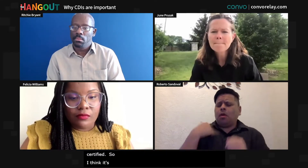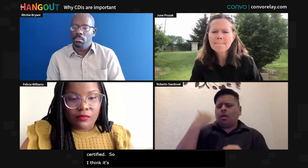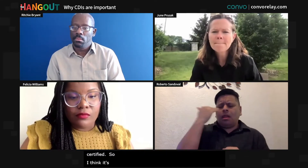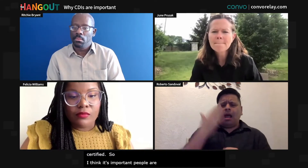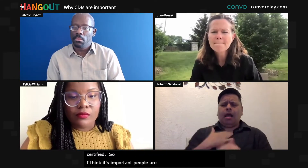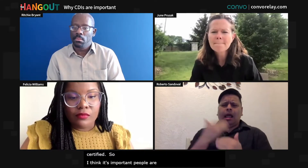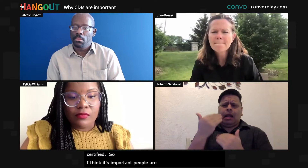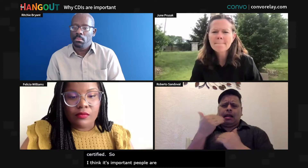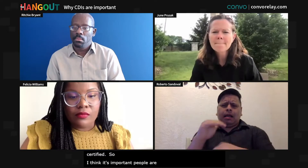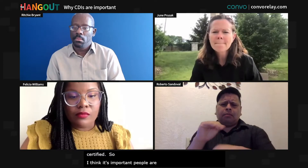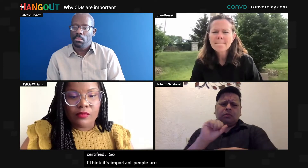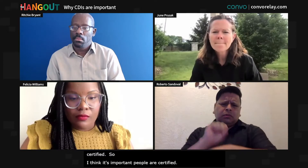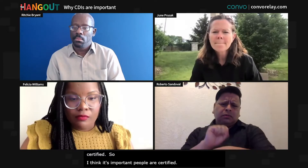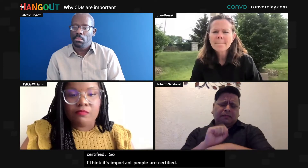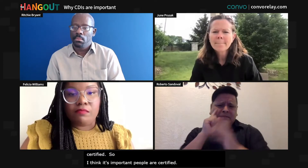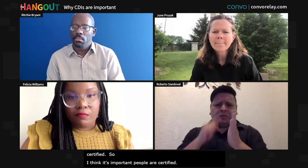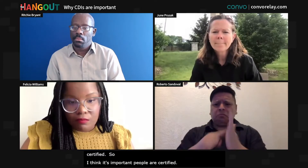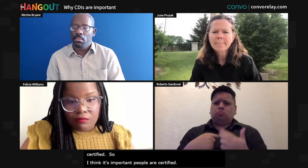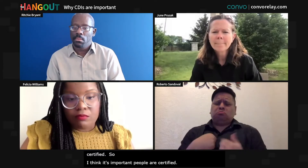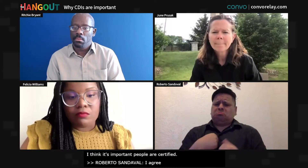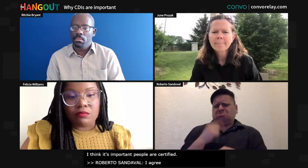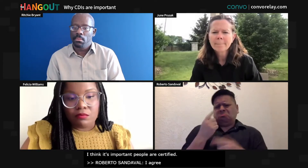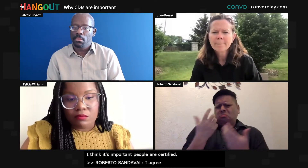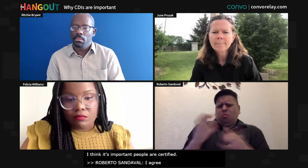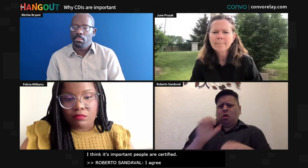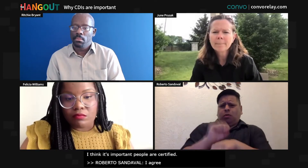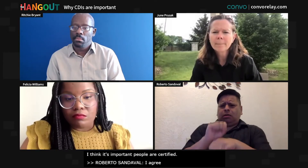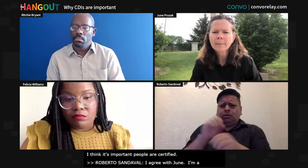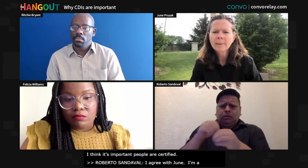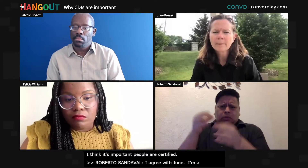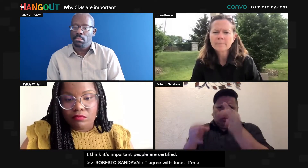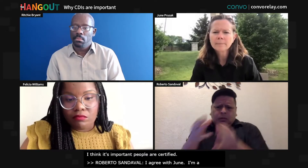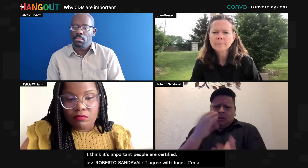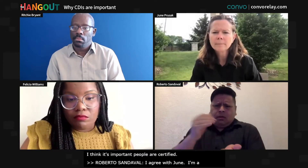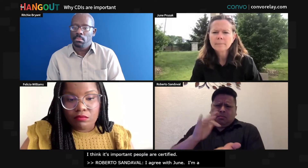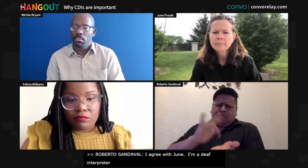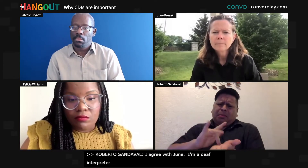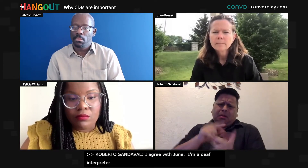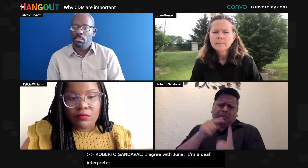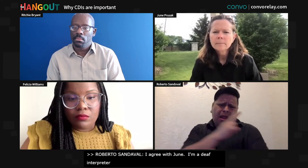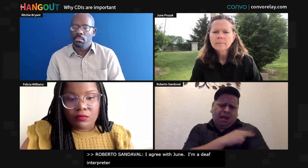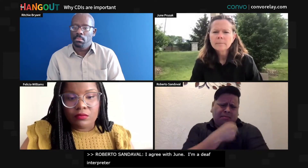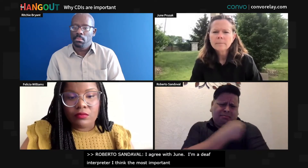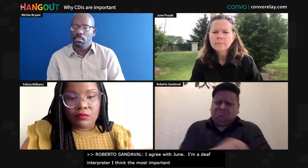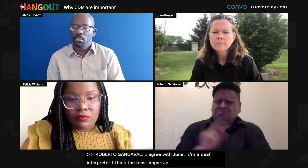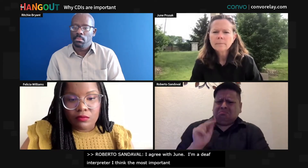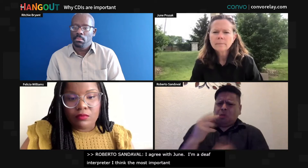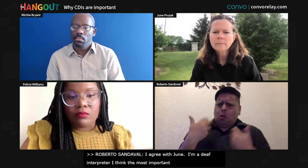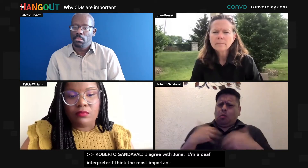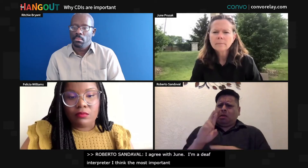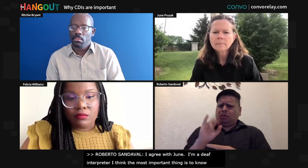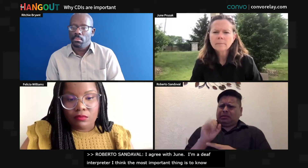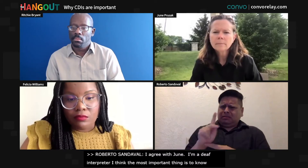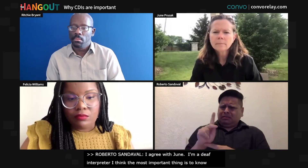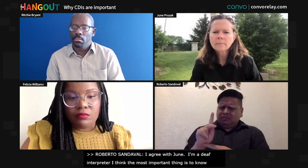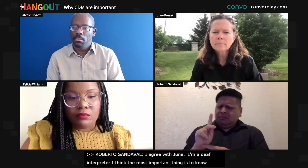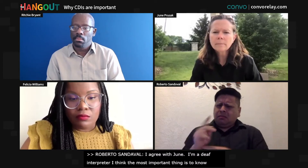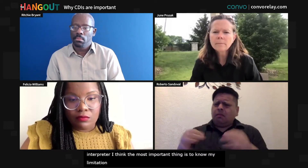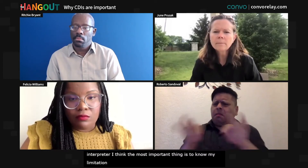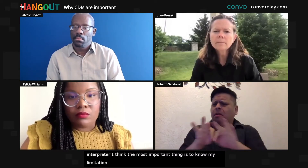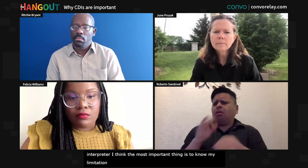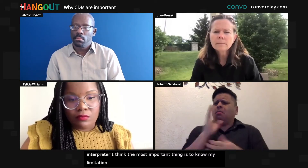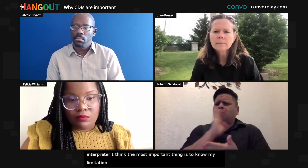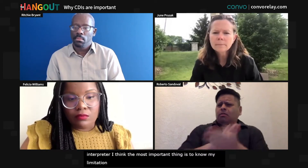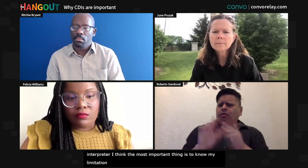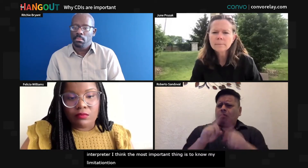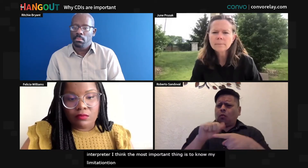June. Absolutely. I'm a deaf interpreter, and I think the most important thing is to know my limitations. For example, I'm not going to work in a tort room in medical because I